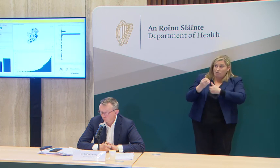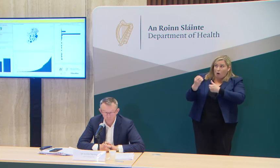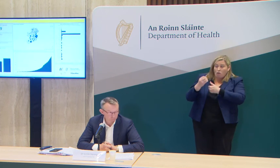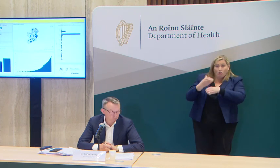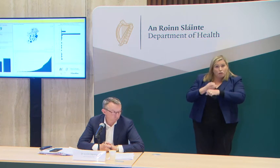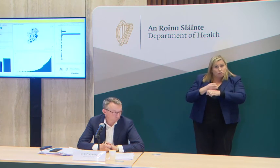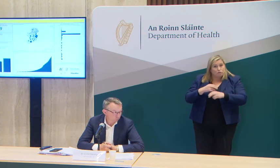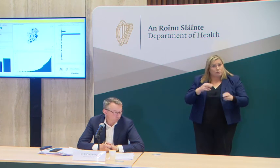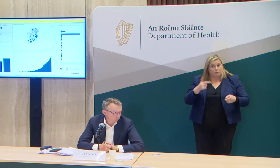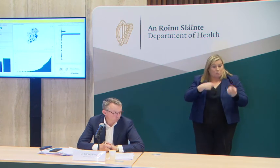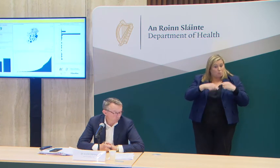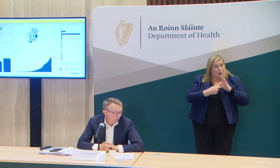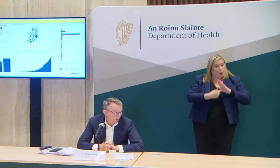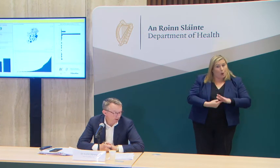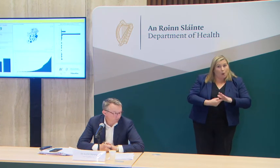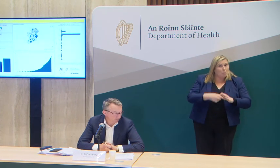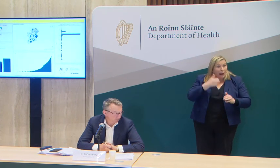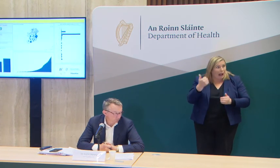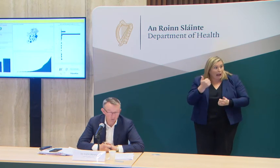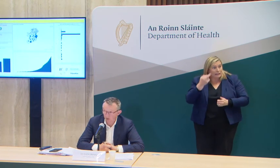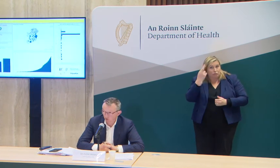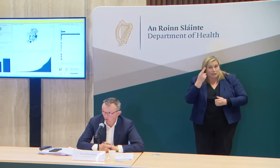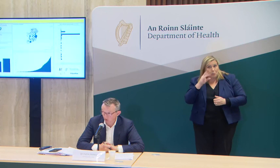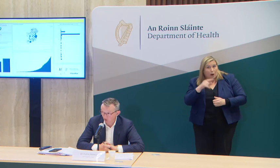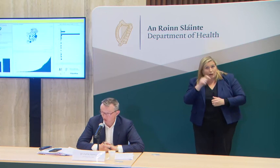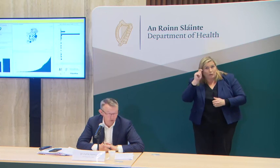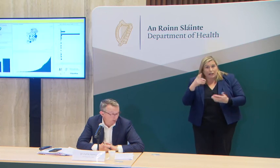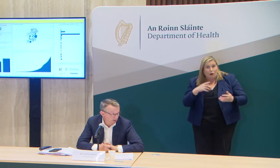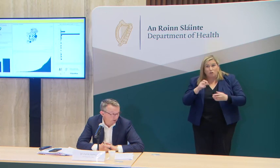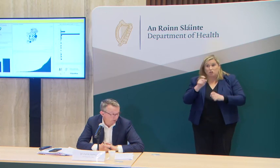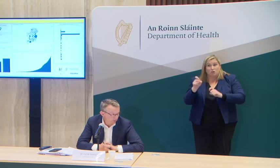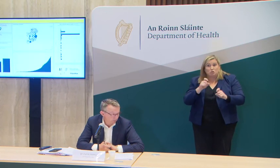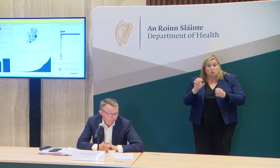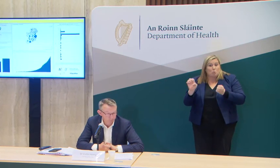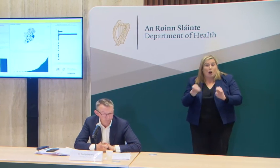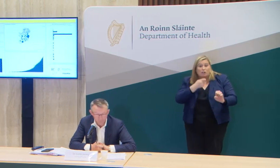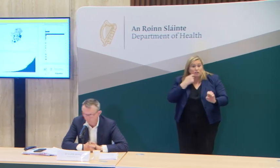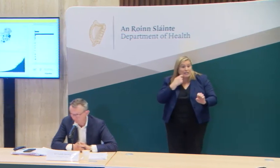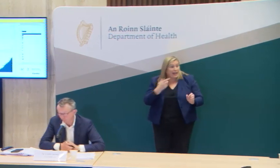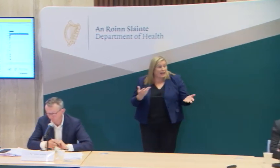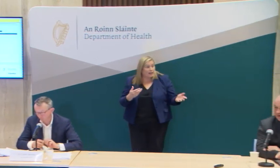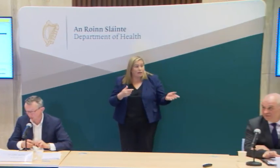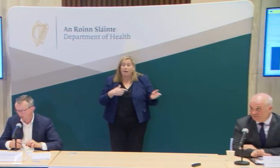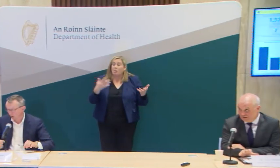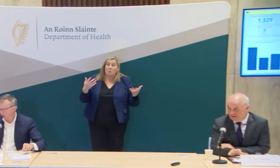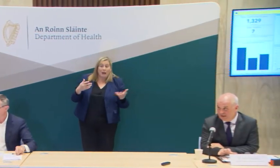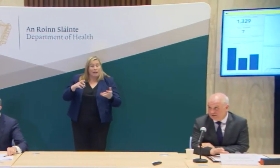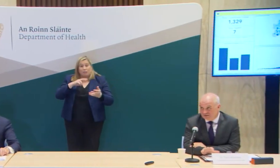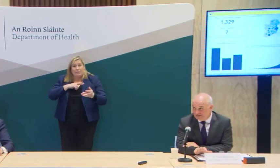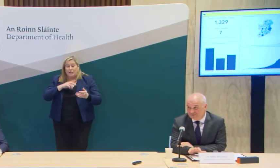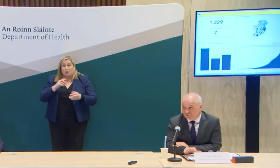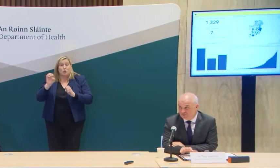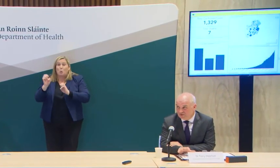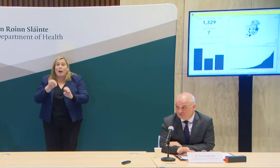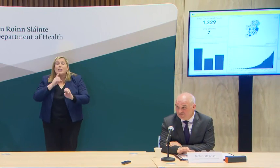there any hypothesis for that at this point, or is it too early? It's just too early to say. I think it's too early. The median age of our cases